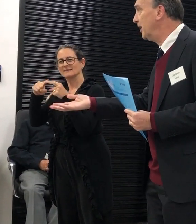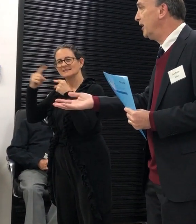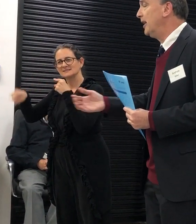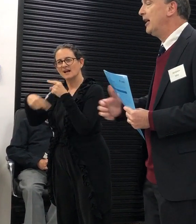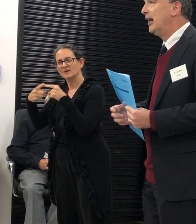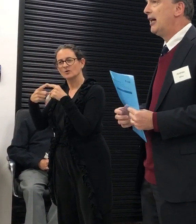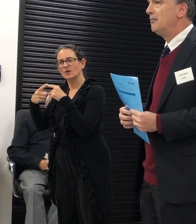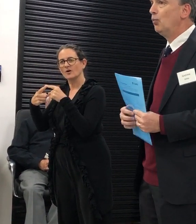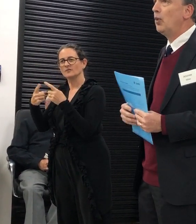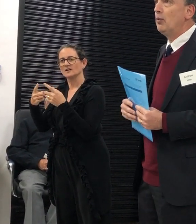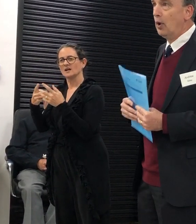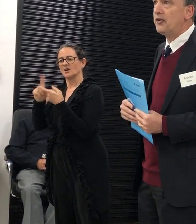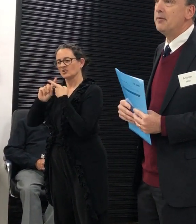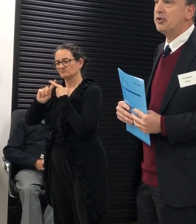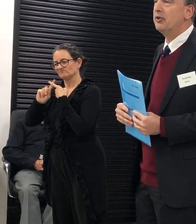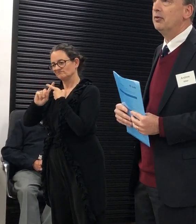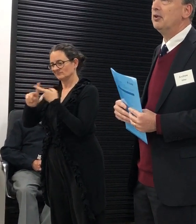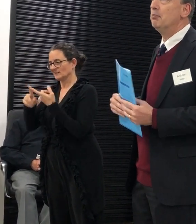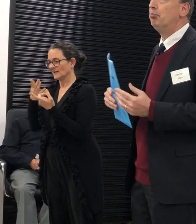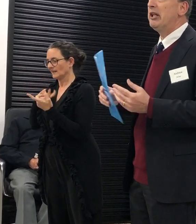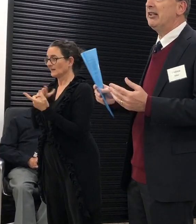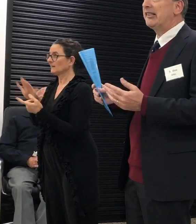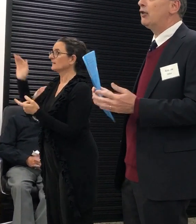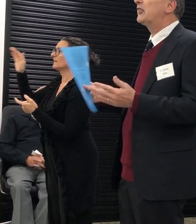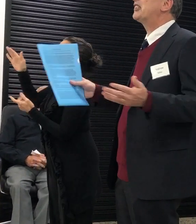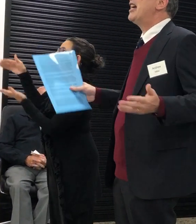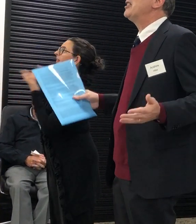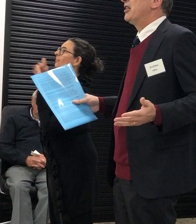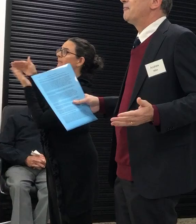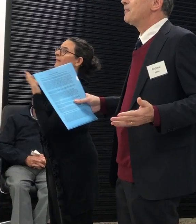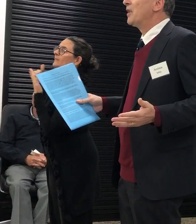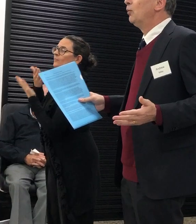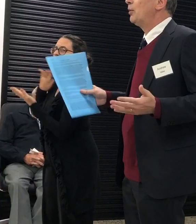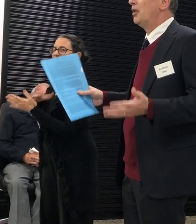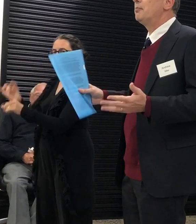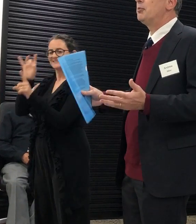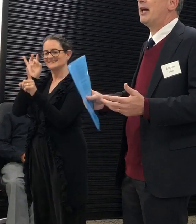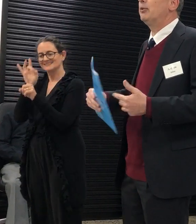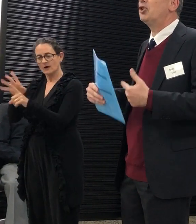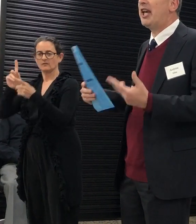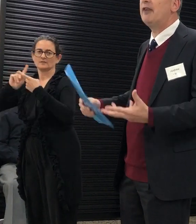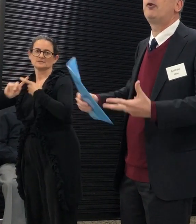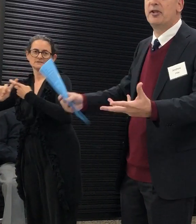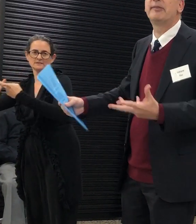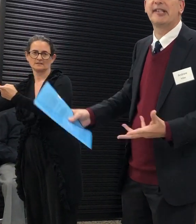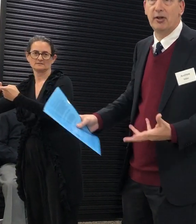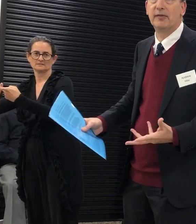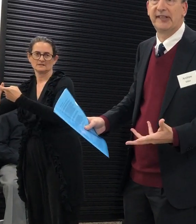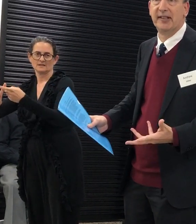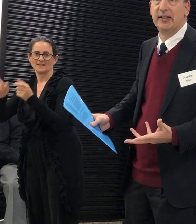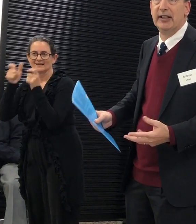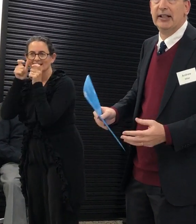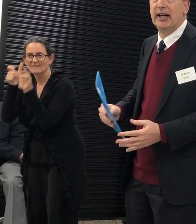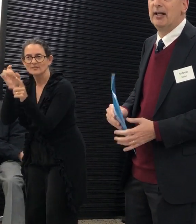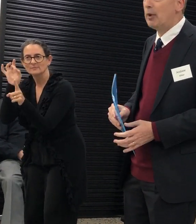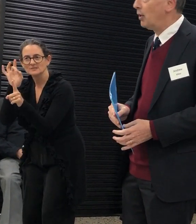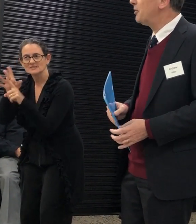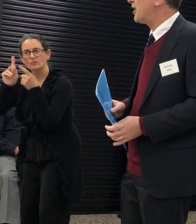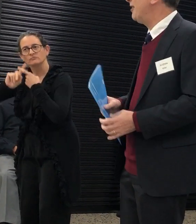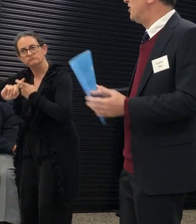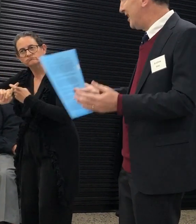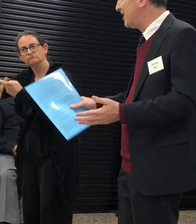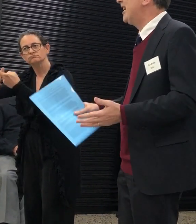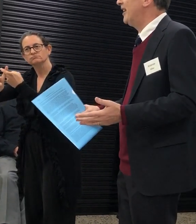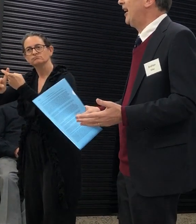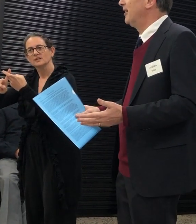help. We want them to be self-sustained. We want them to be able to care for themselves. We want